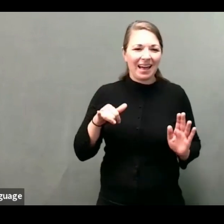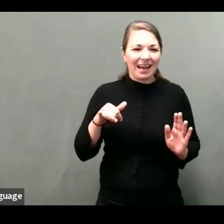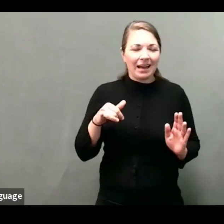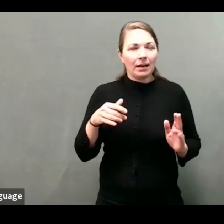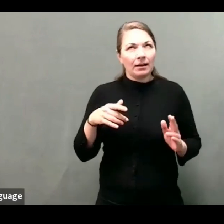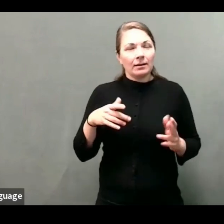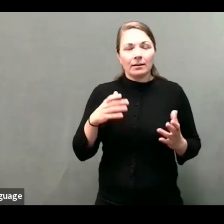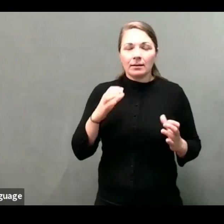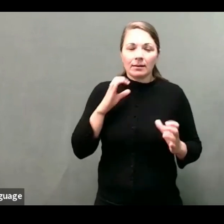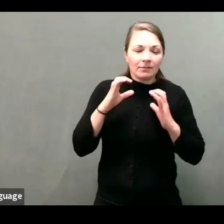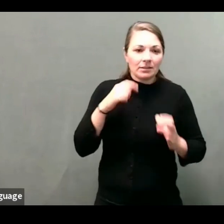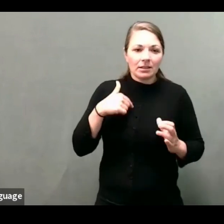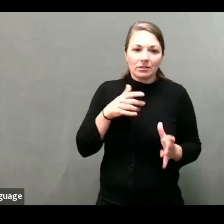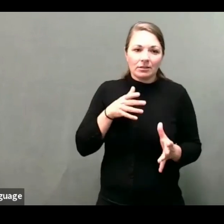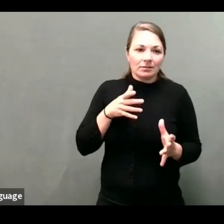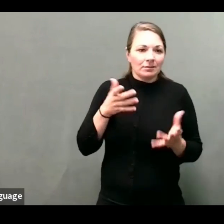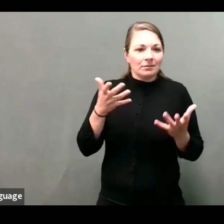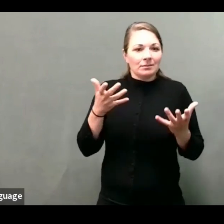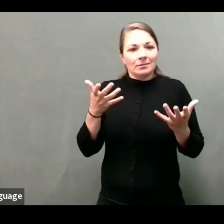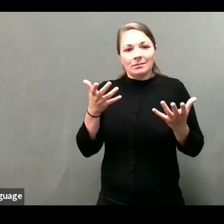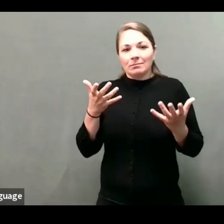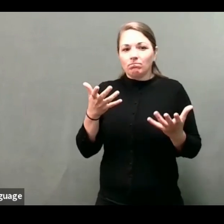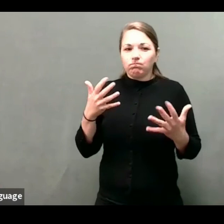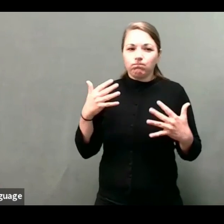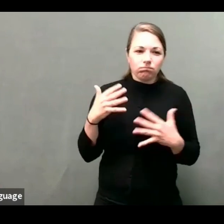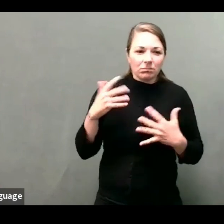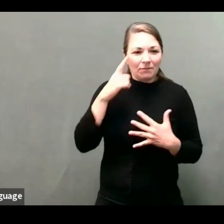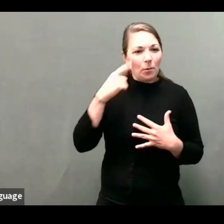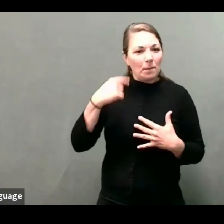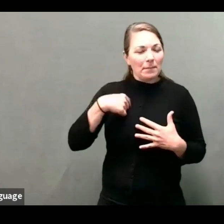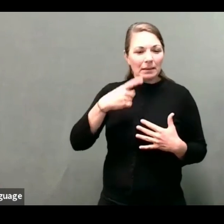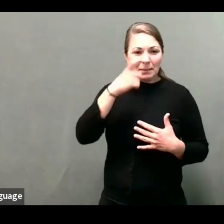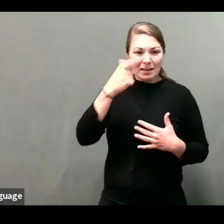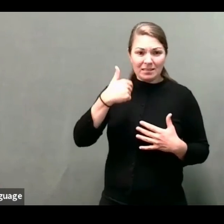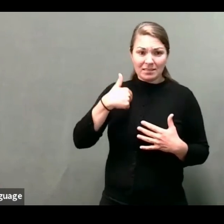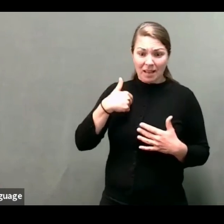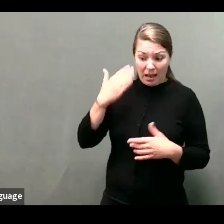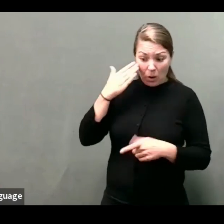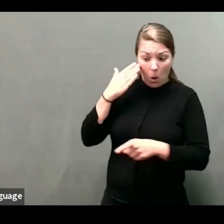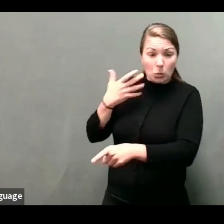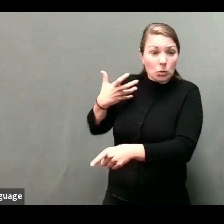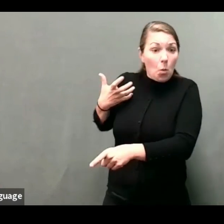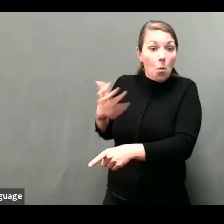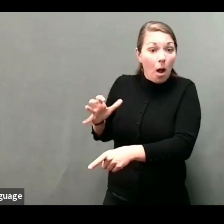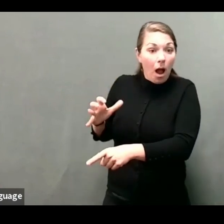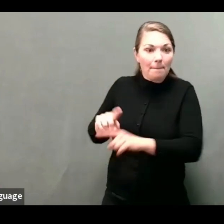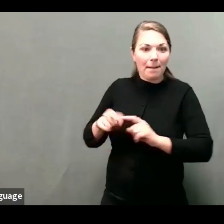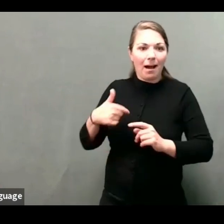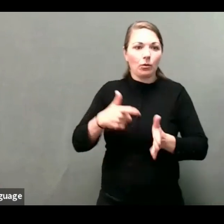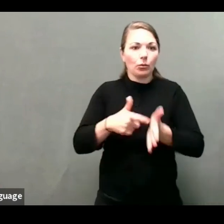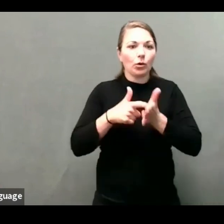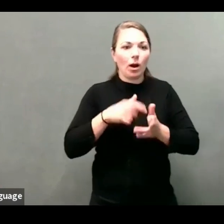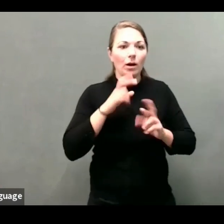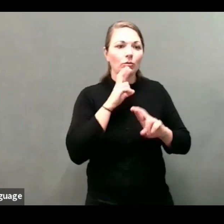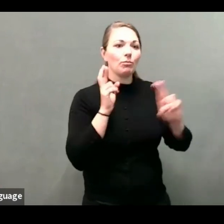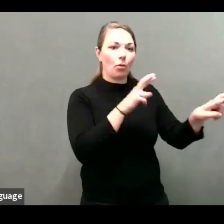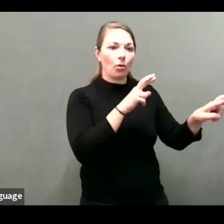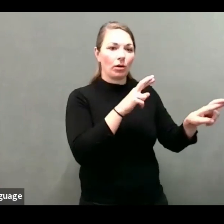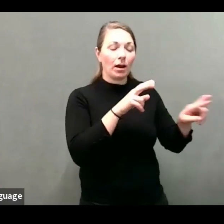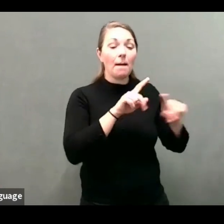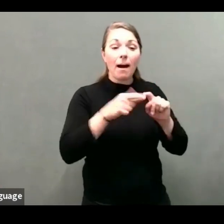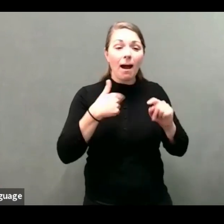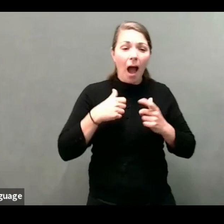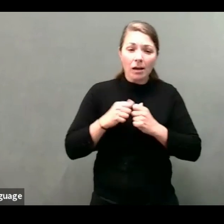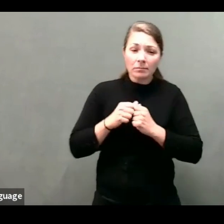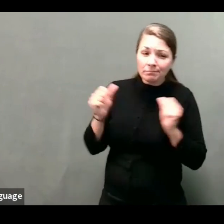the fact that I was having to make this report that she didn't want me to make. But having that really open, frank conversation with her,